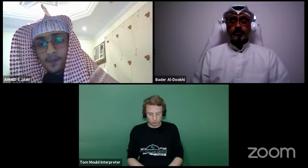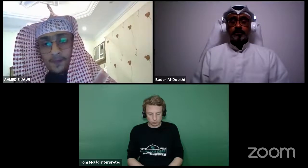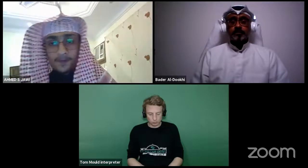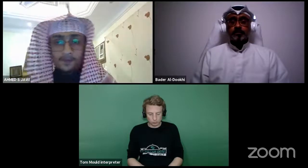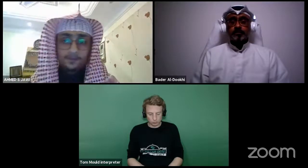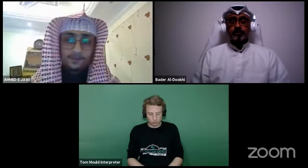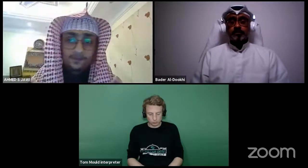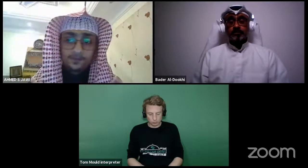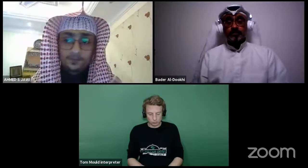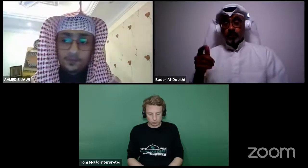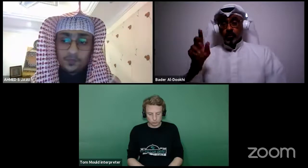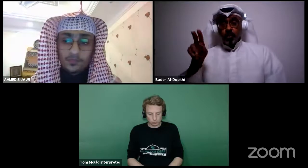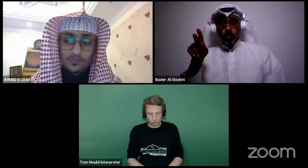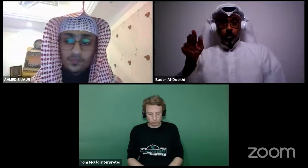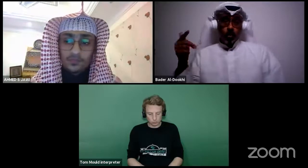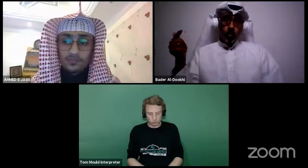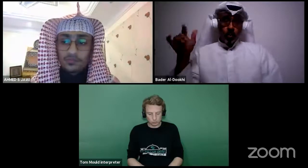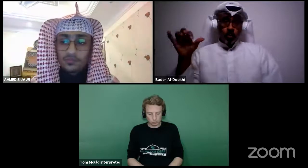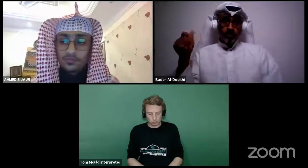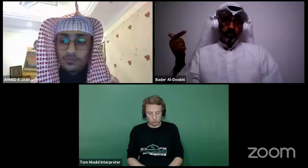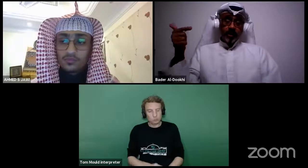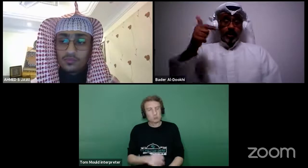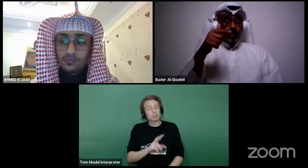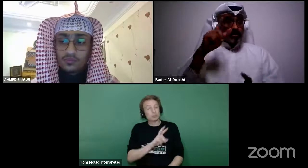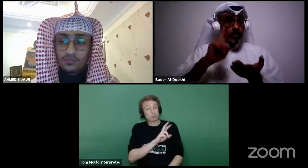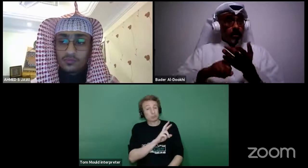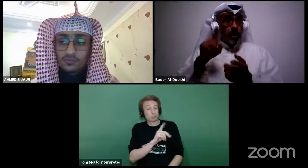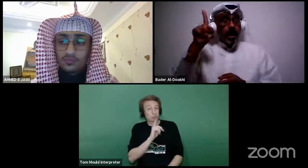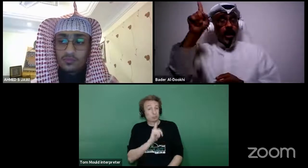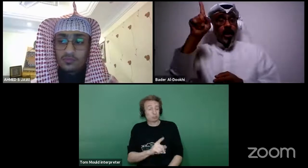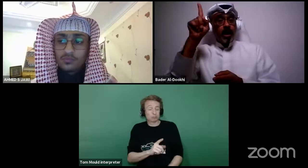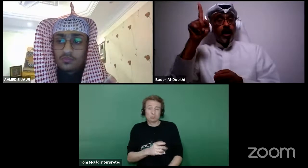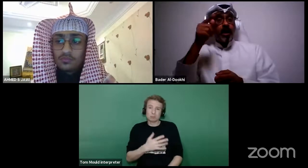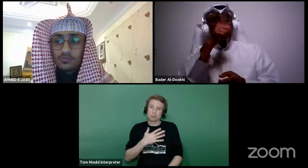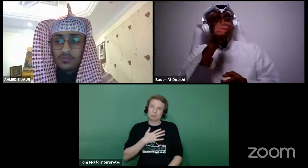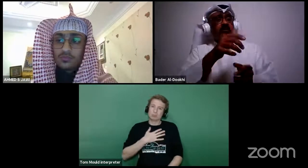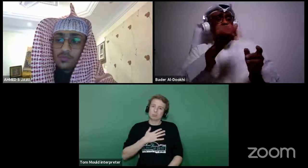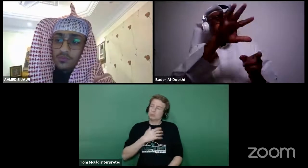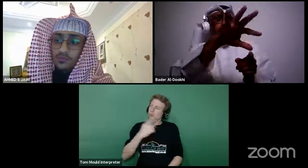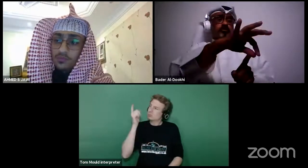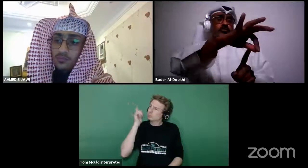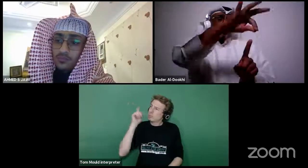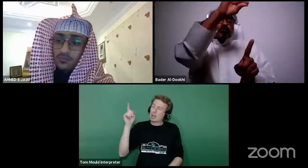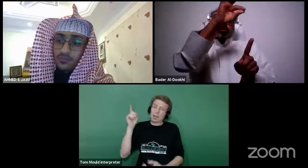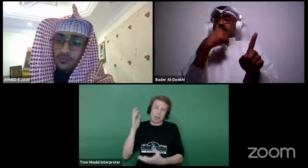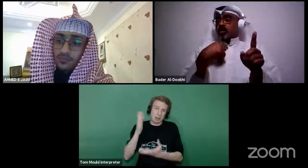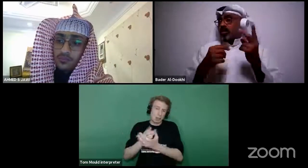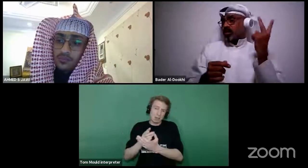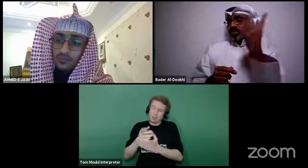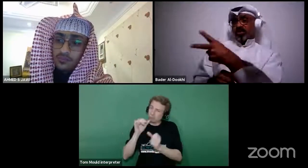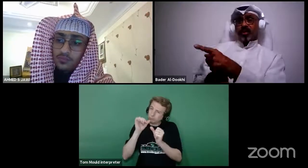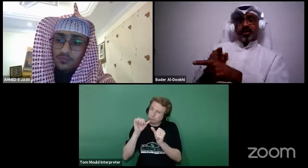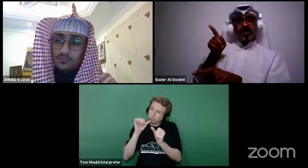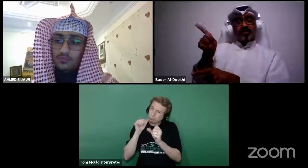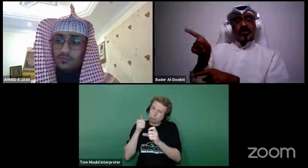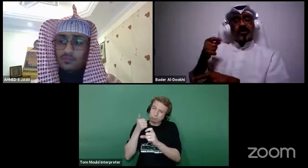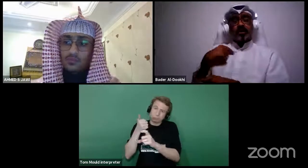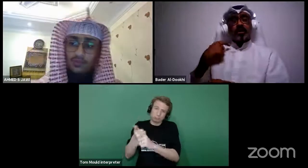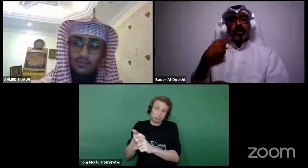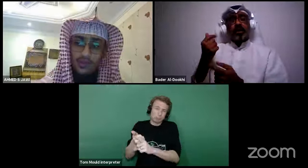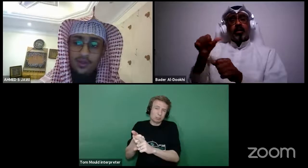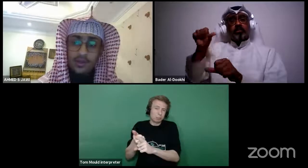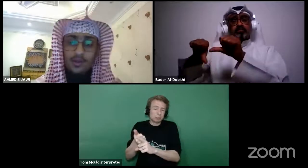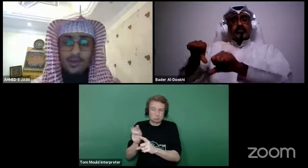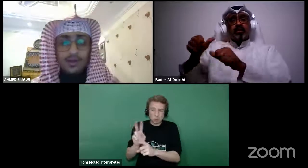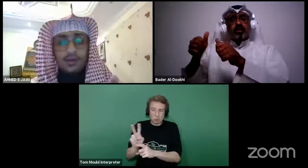They said, "By Allah, indeed Allah has preferred you to us, and we certainly have been sinners."